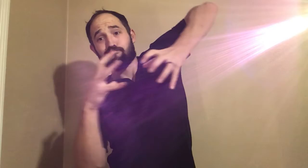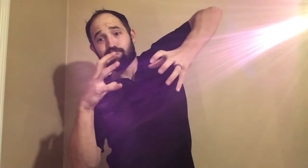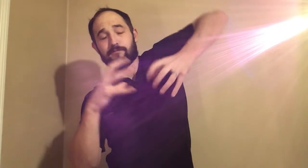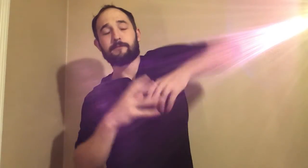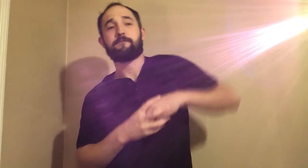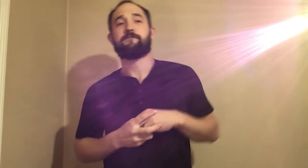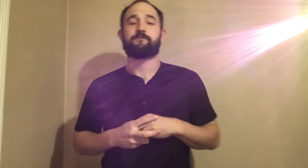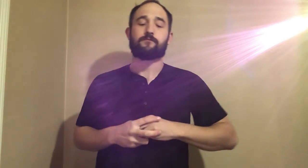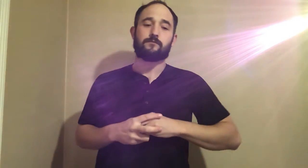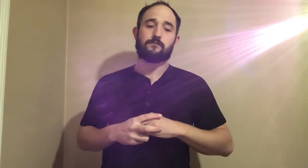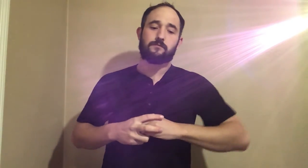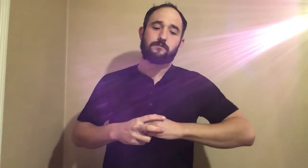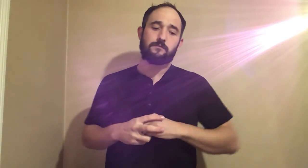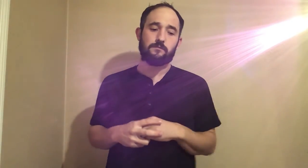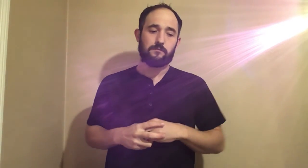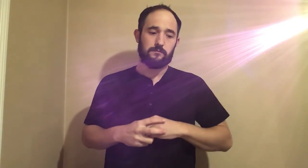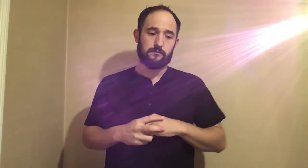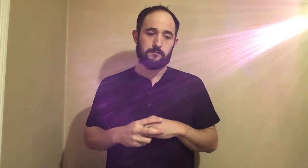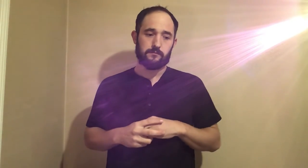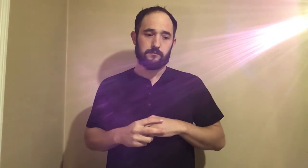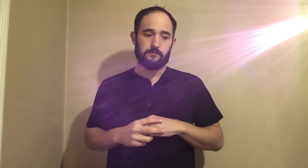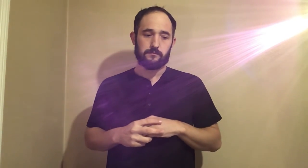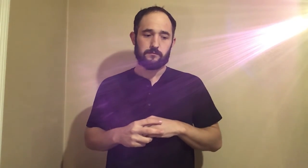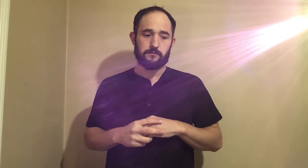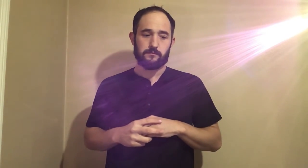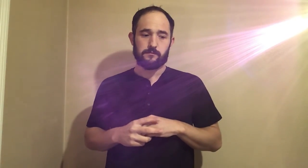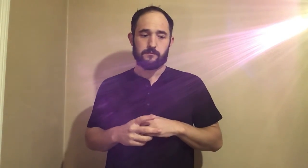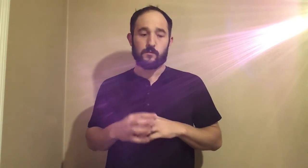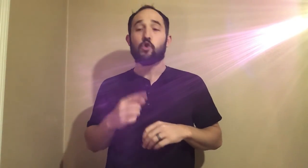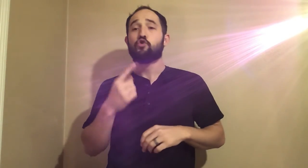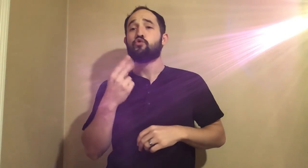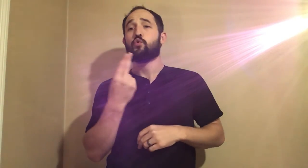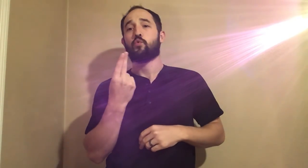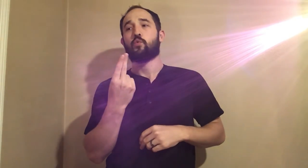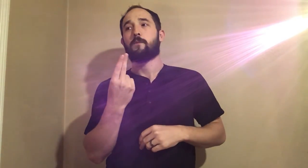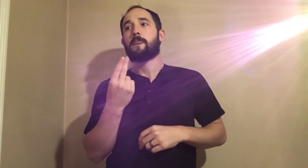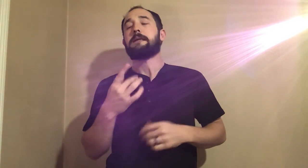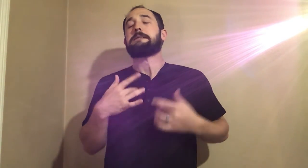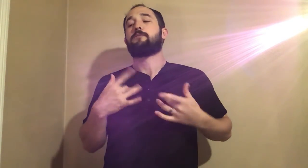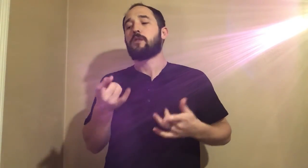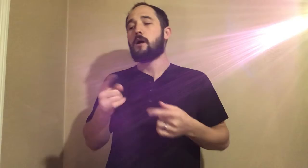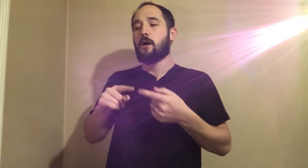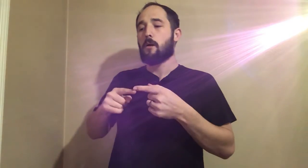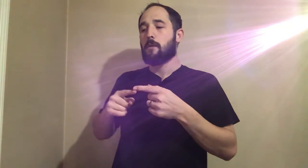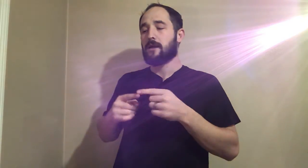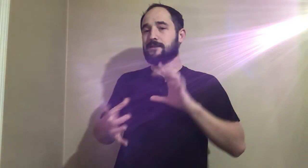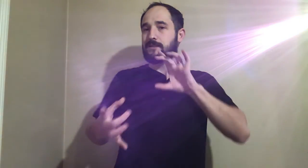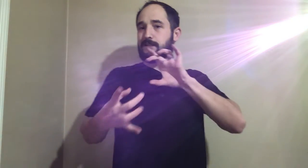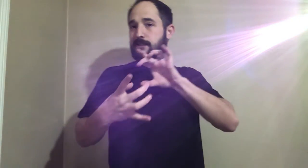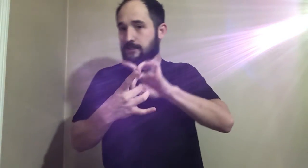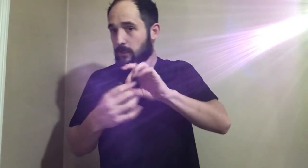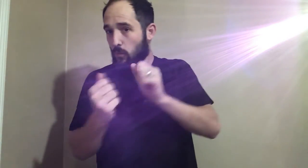usually this is pain that's associated with movement. And NSAIDs work really well for osteoarthritis